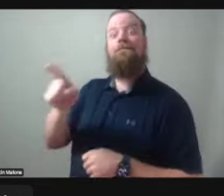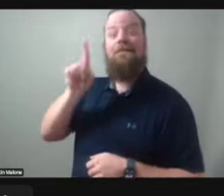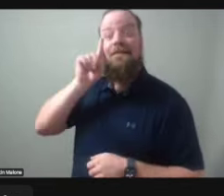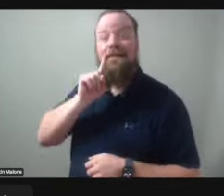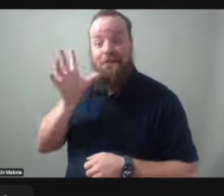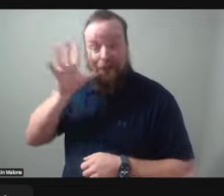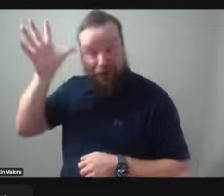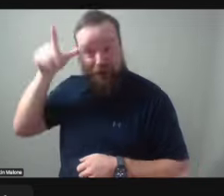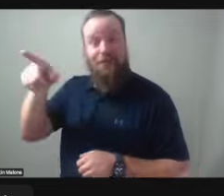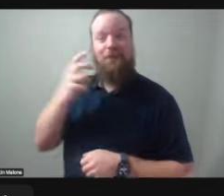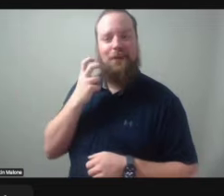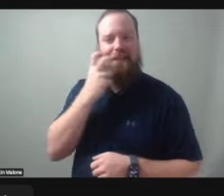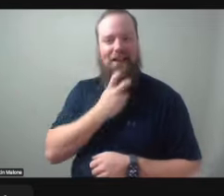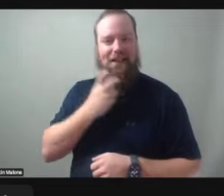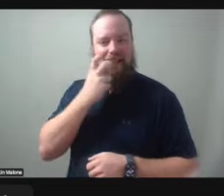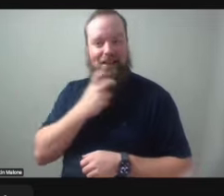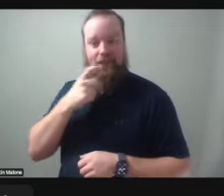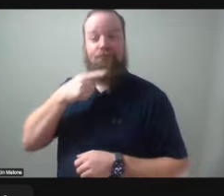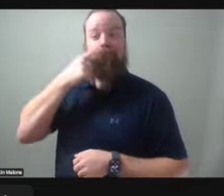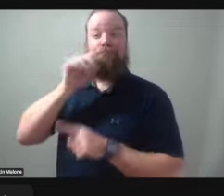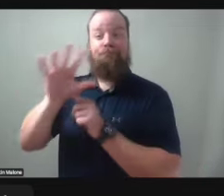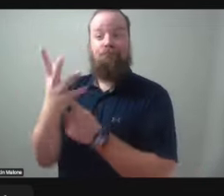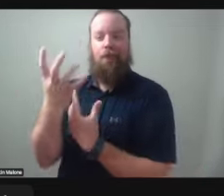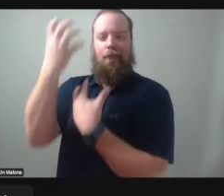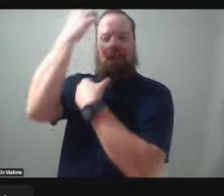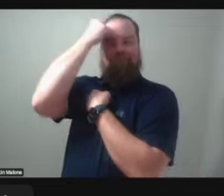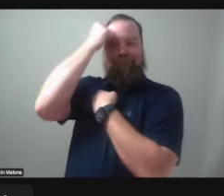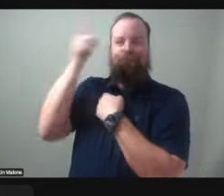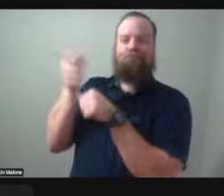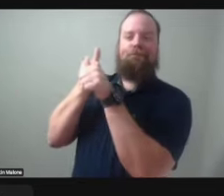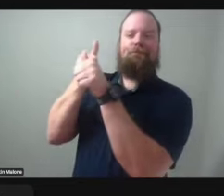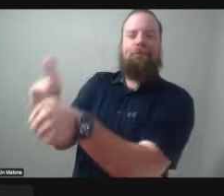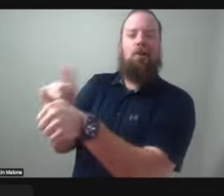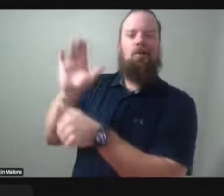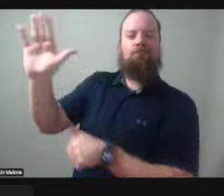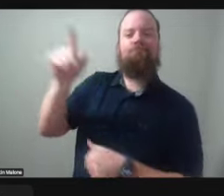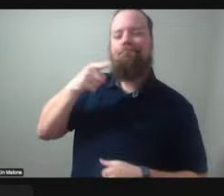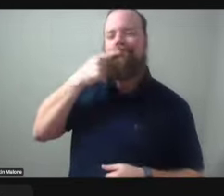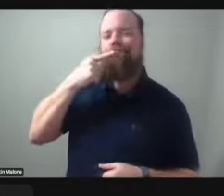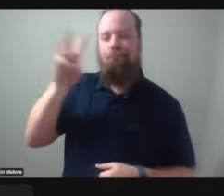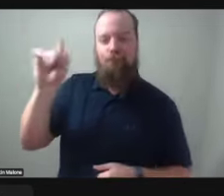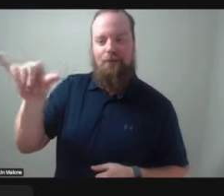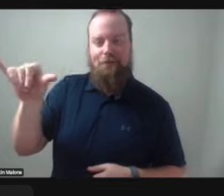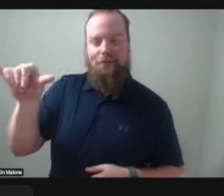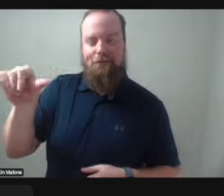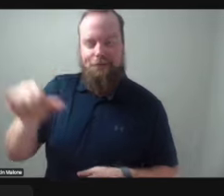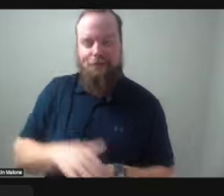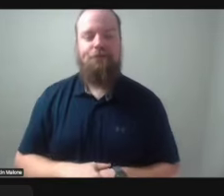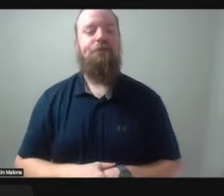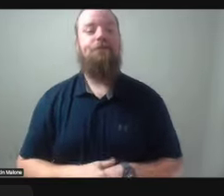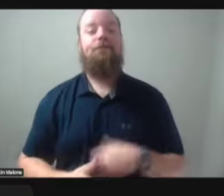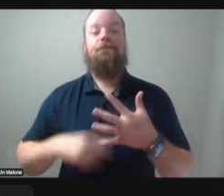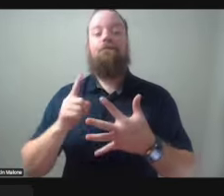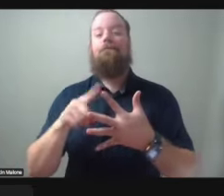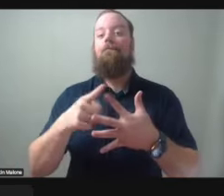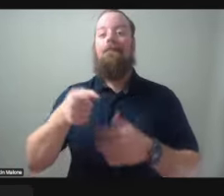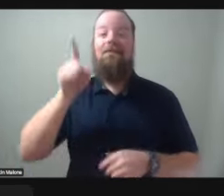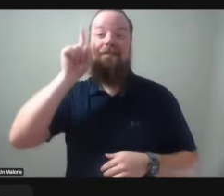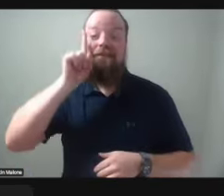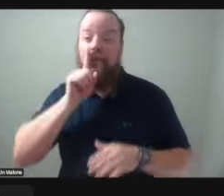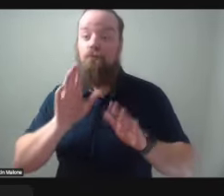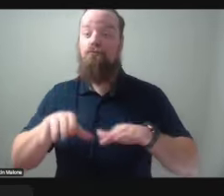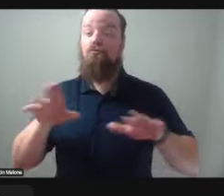and culture exposure right from day one. And the second group are individuals who are born to families